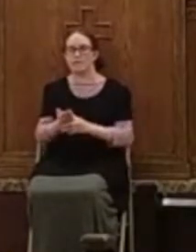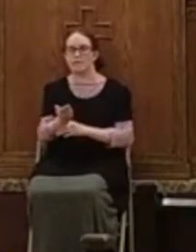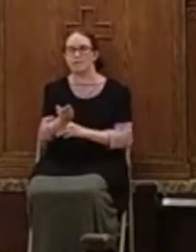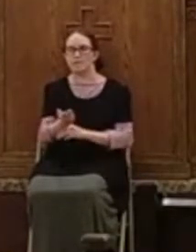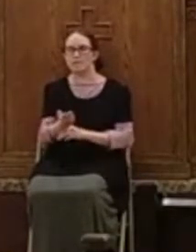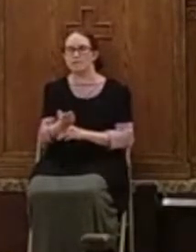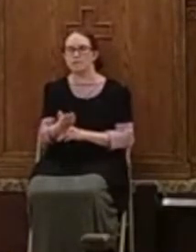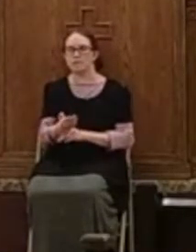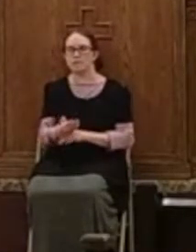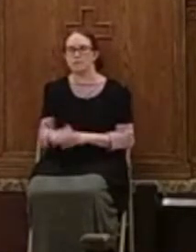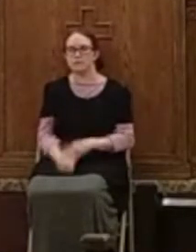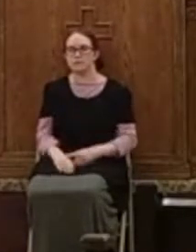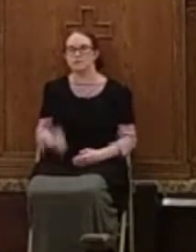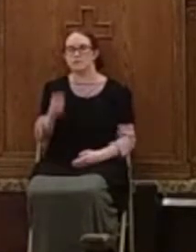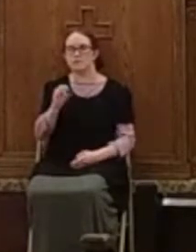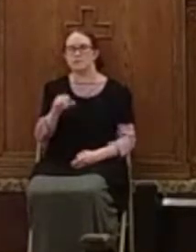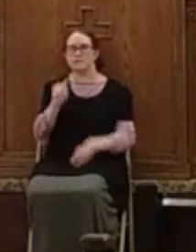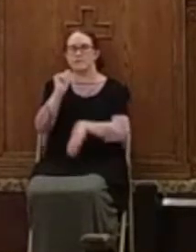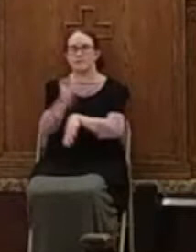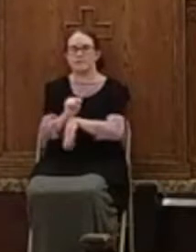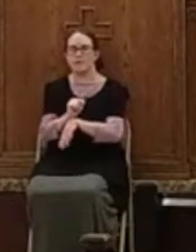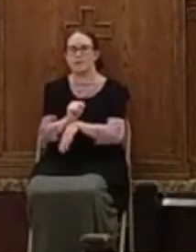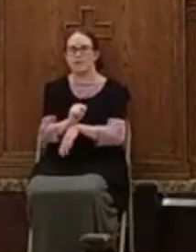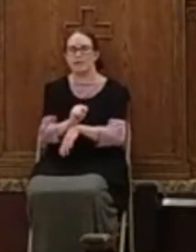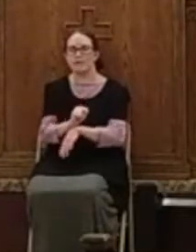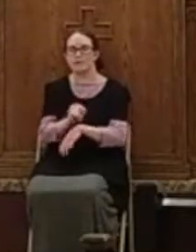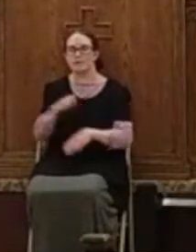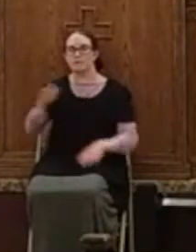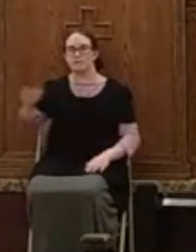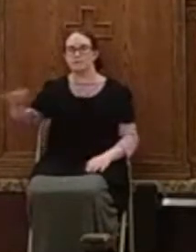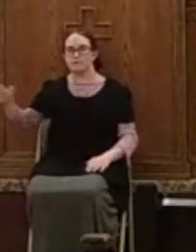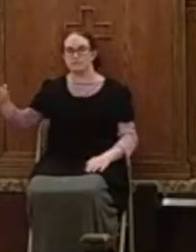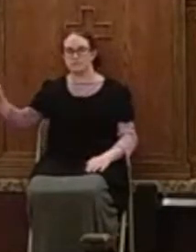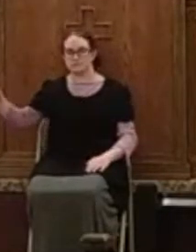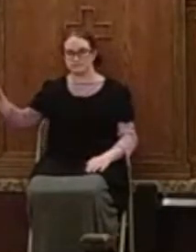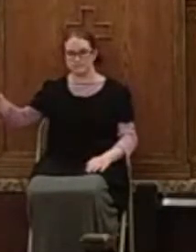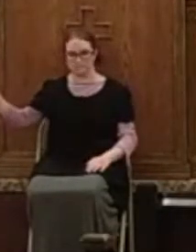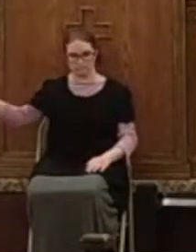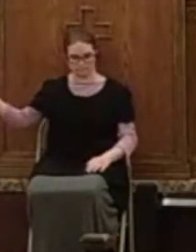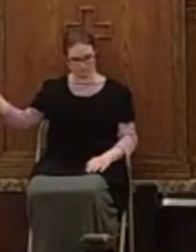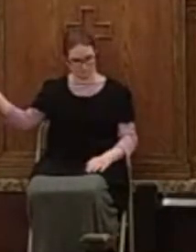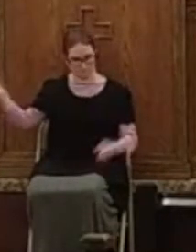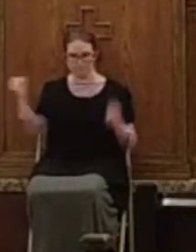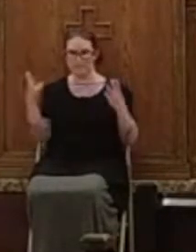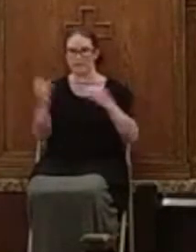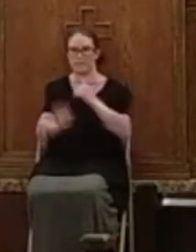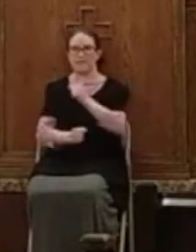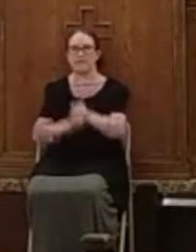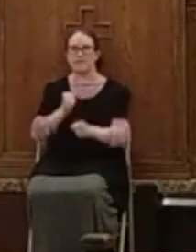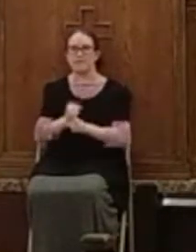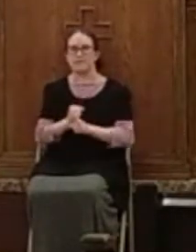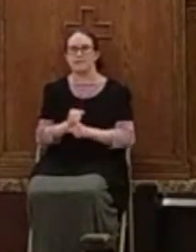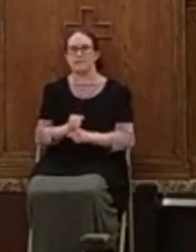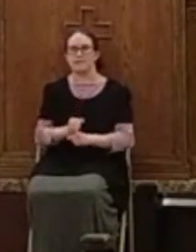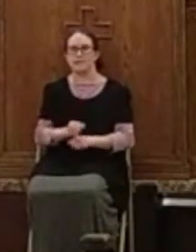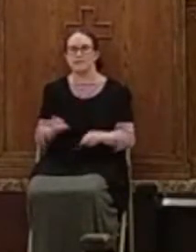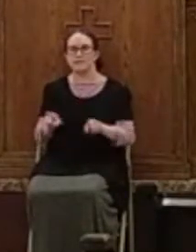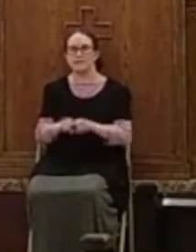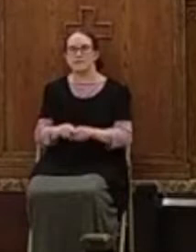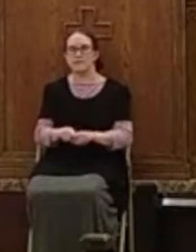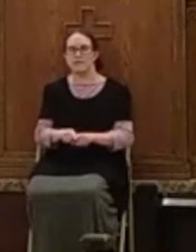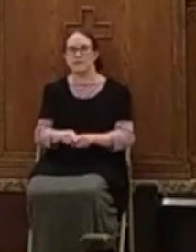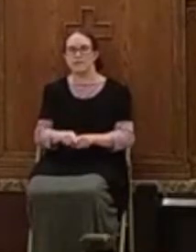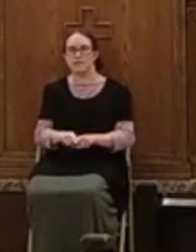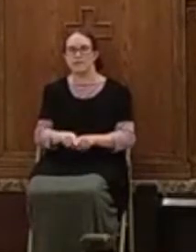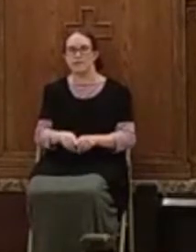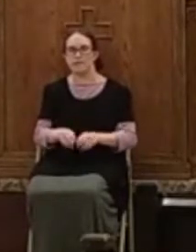Amen. The wilderness, the tabernacle. Amen. So on and so forth. All those hundreds of years. Amen. That this same ritual